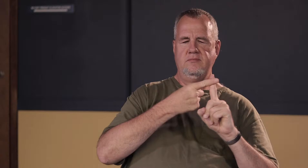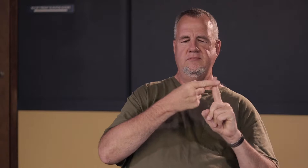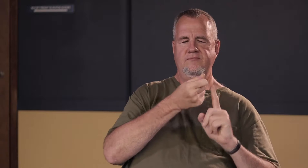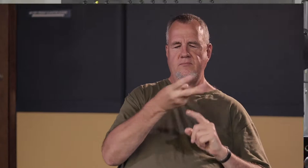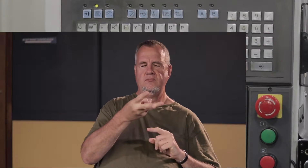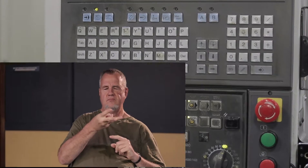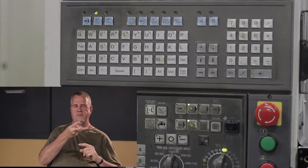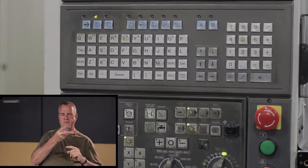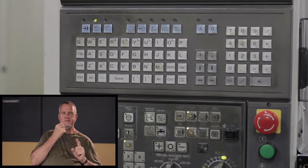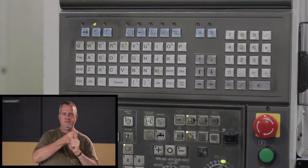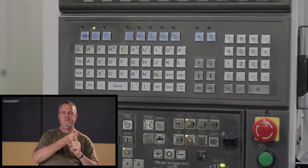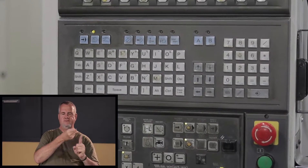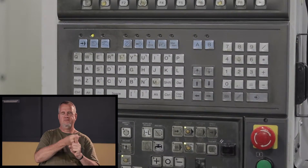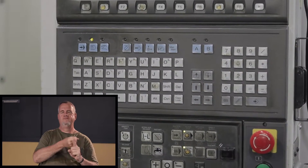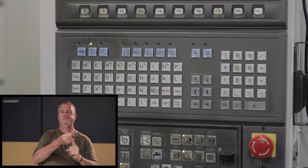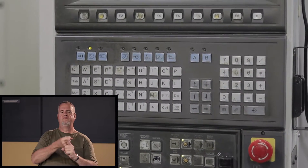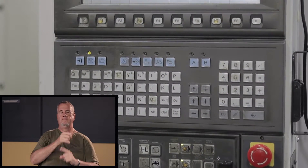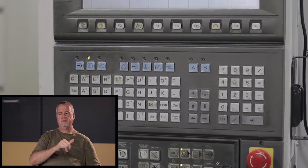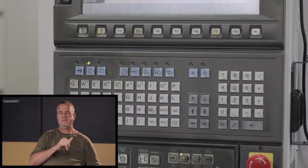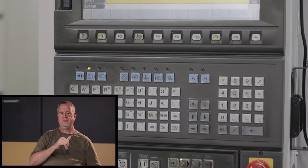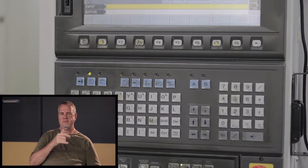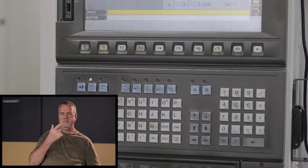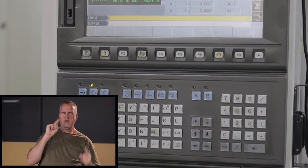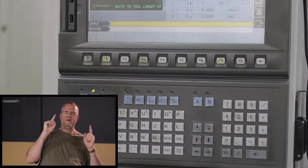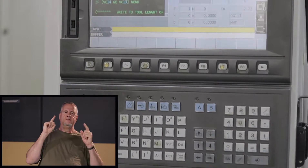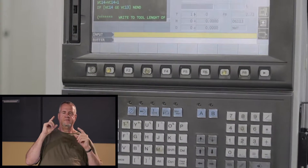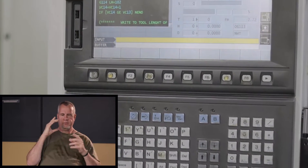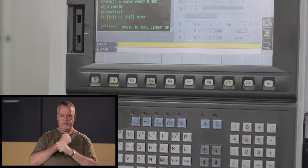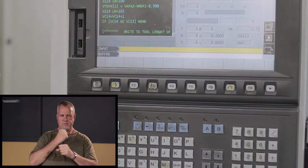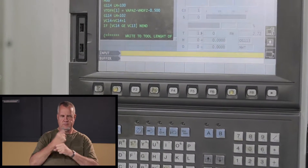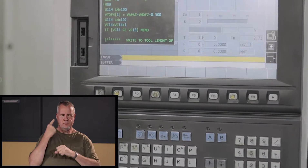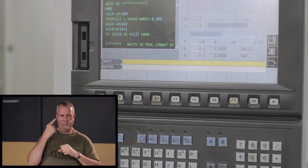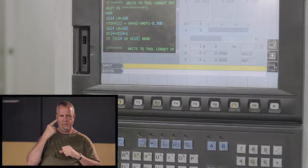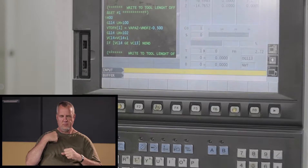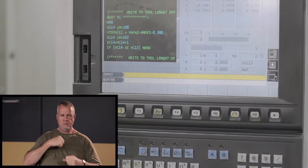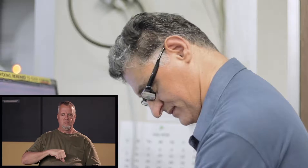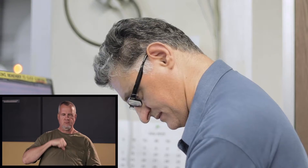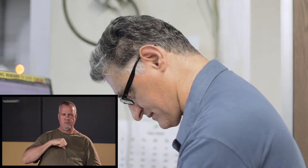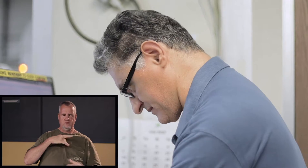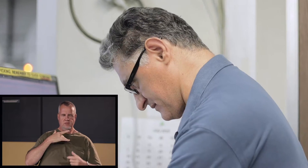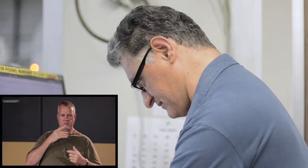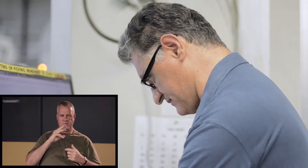area, and I think I'm respected for that. And also I've had a positive impact on the lighthouse and the community